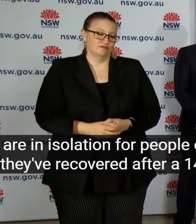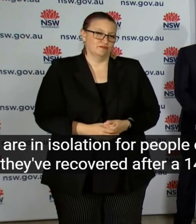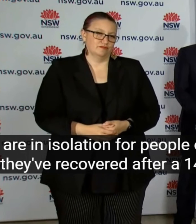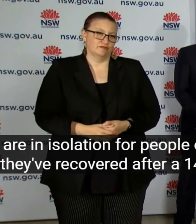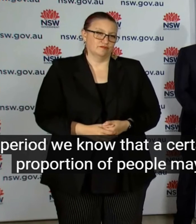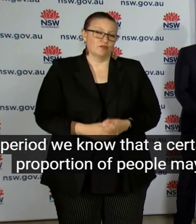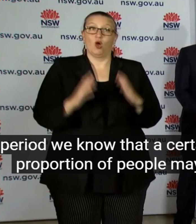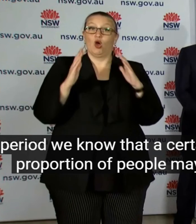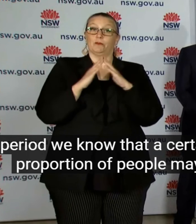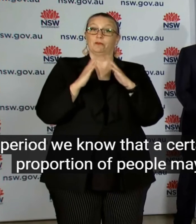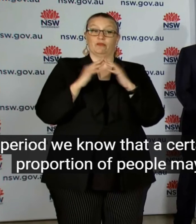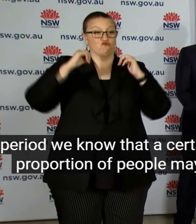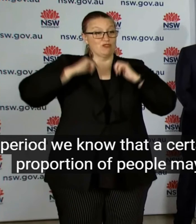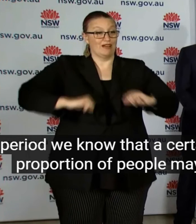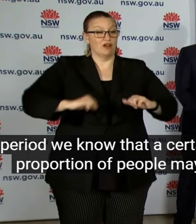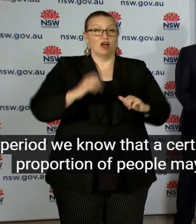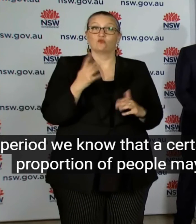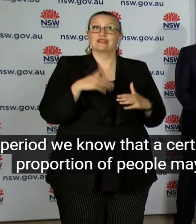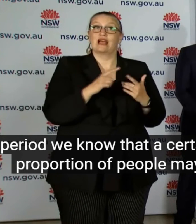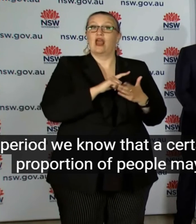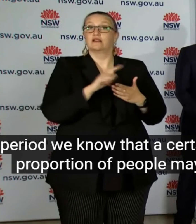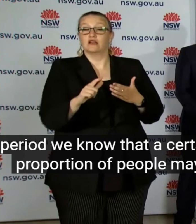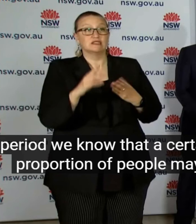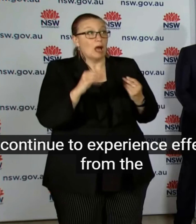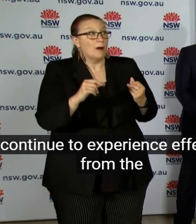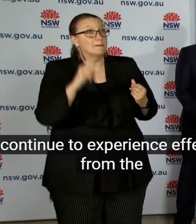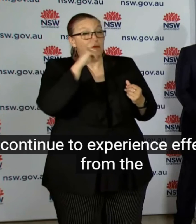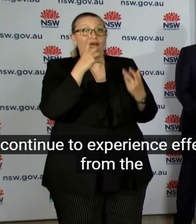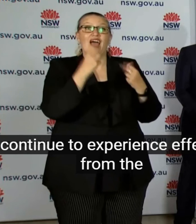that a certain proportion of people may continue to experience